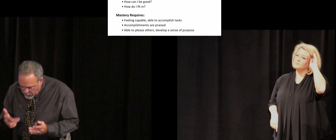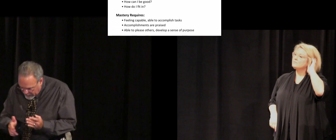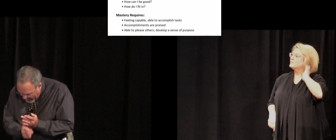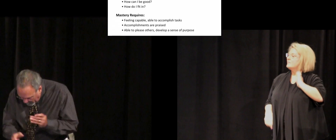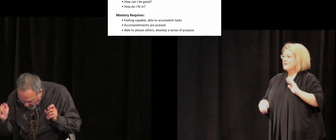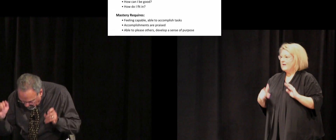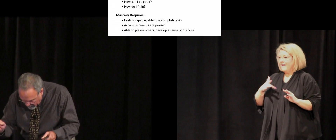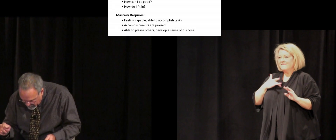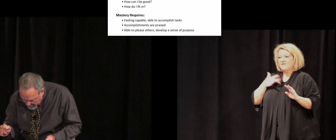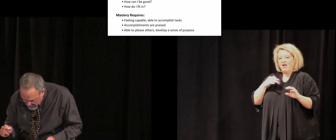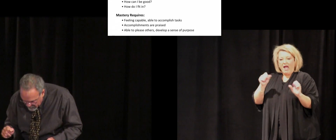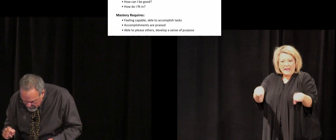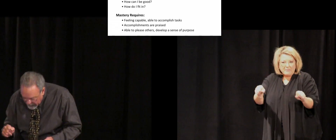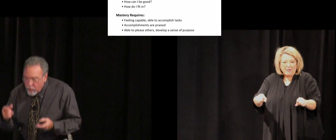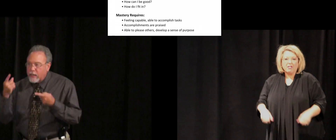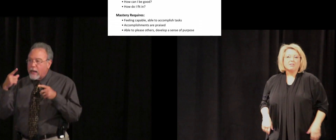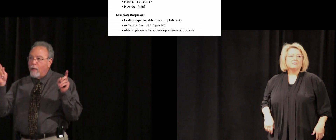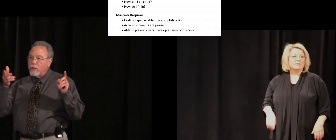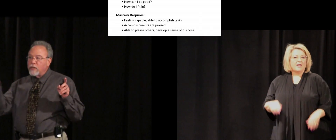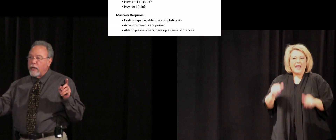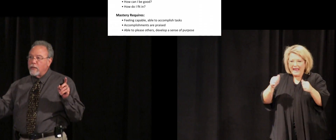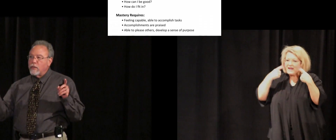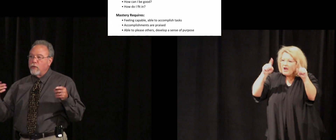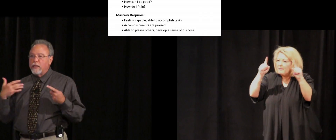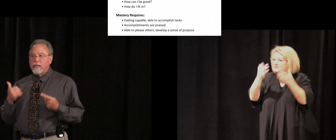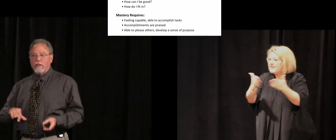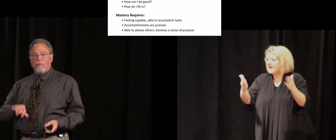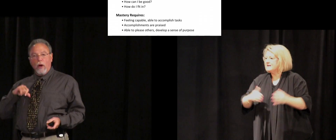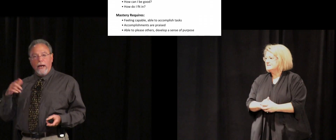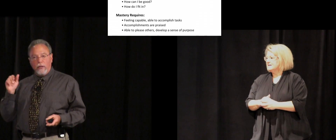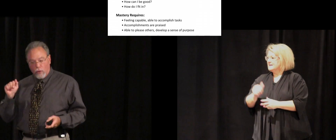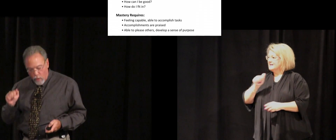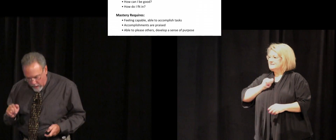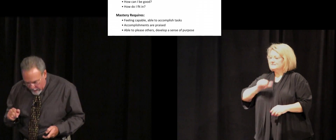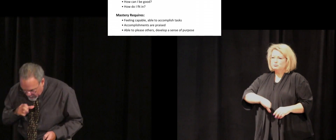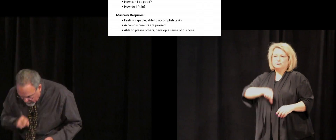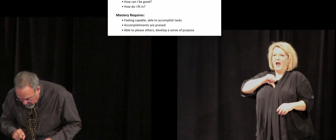They don't have a peer group for comparison or a sense of belonging.